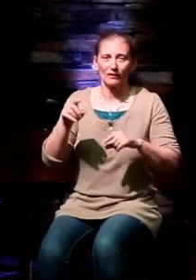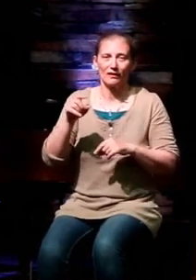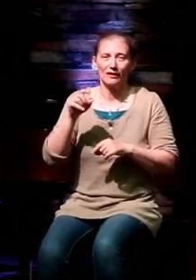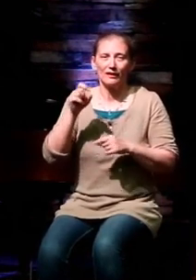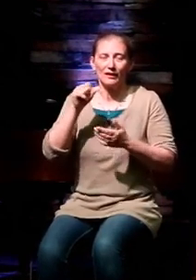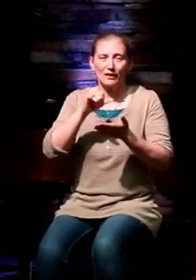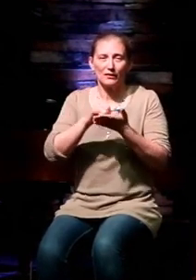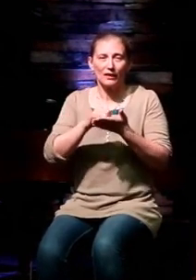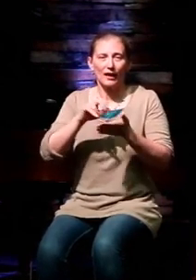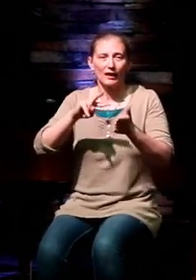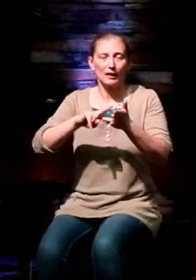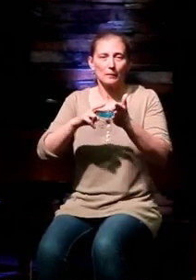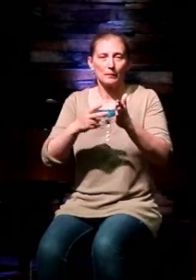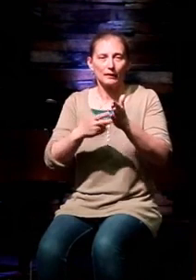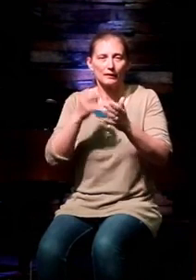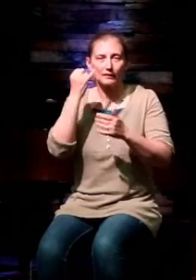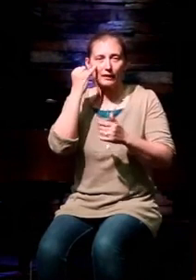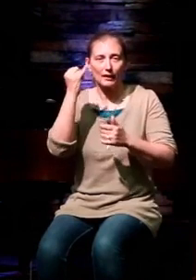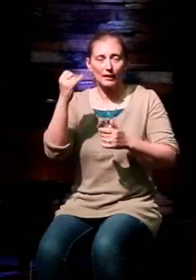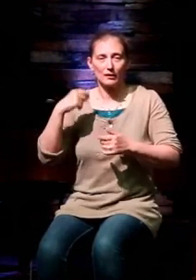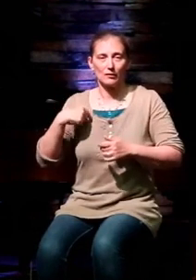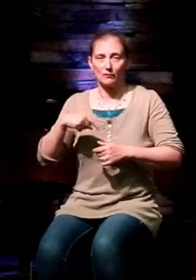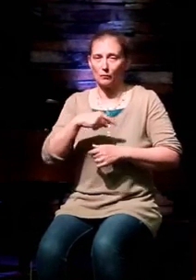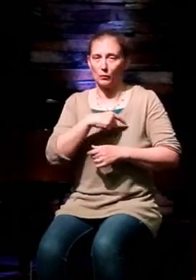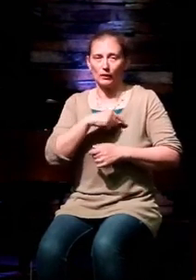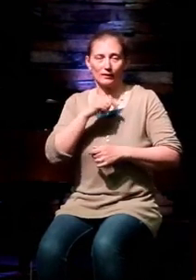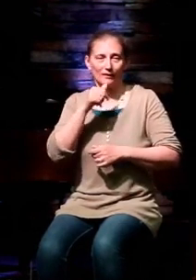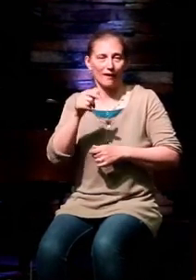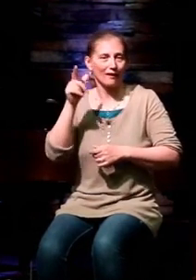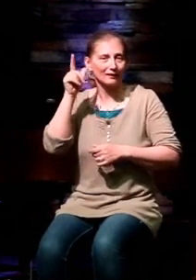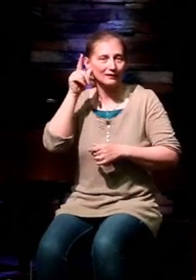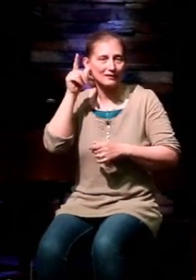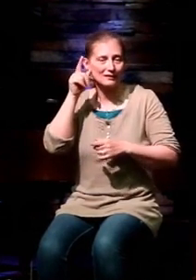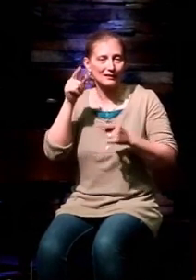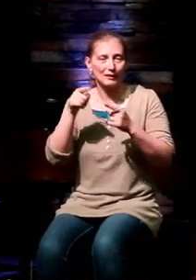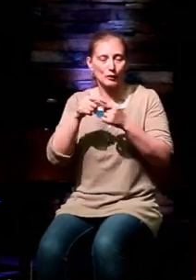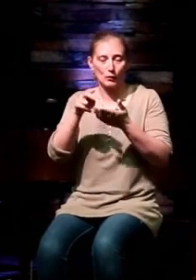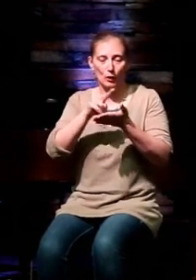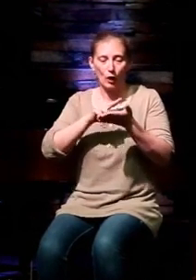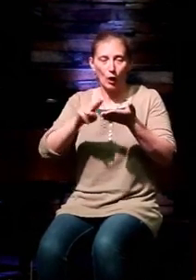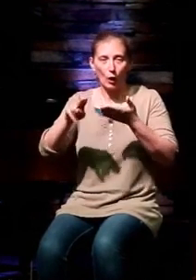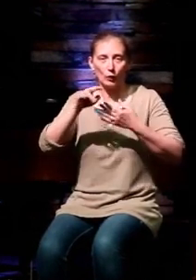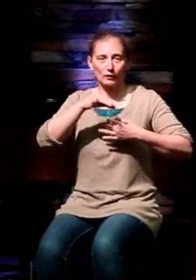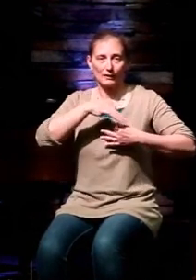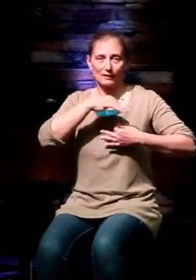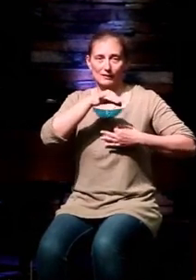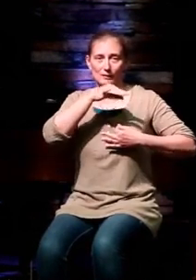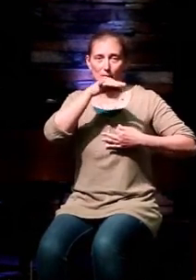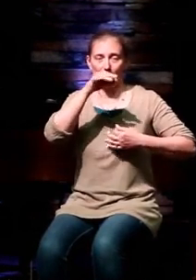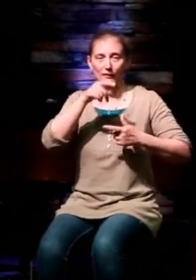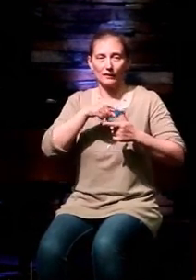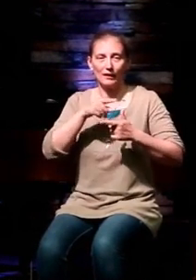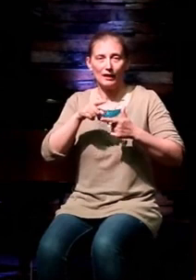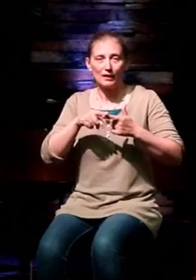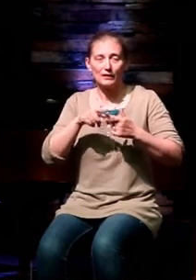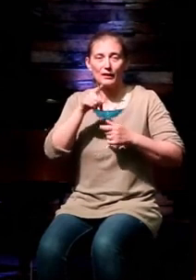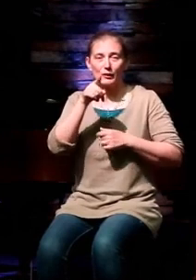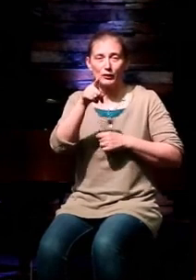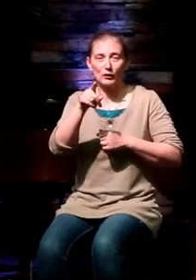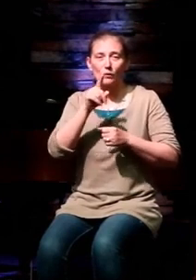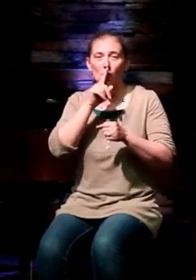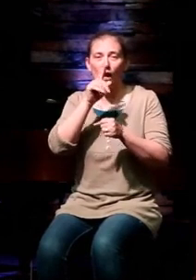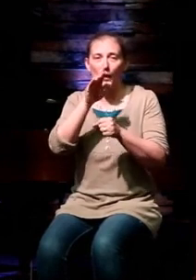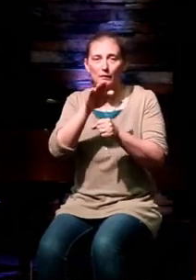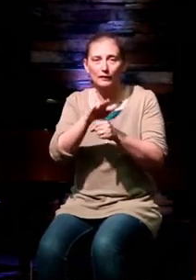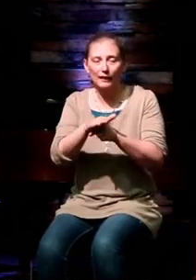promptings of the Holy Spirit, then you're obligated to your sinful nature. And he uses that word obligation. When I think of that,